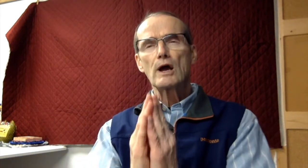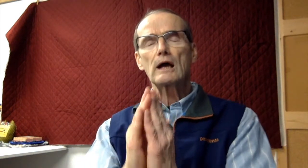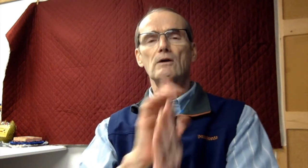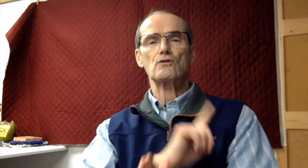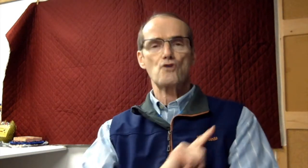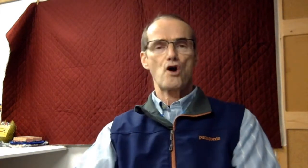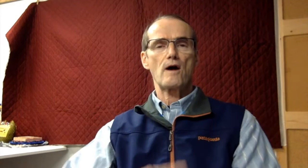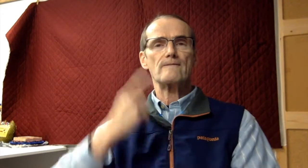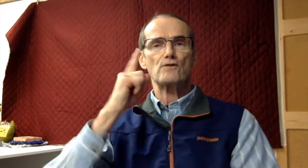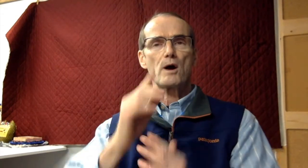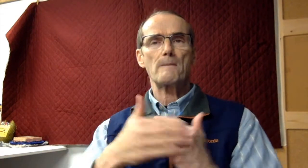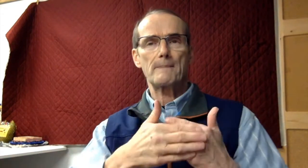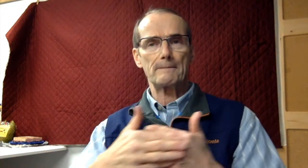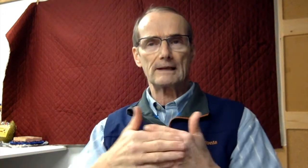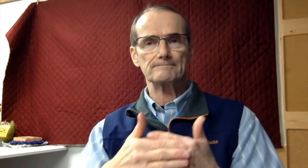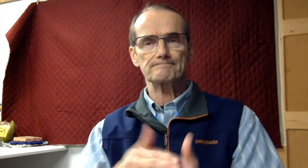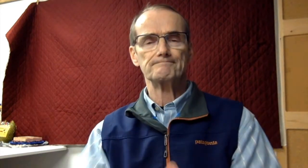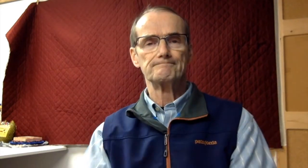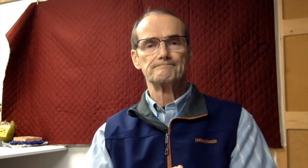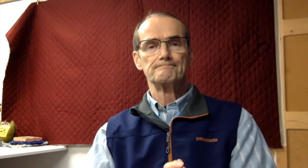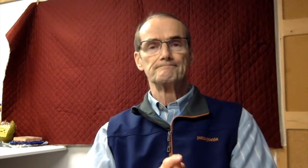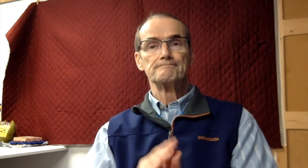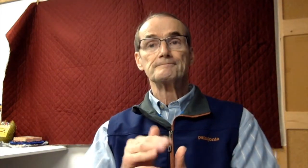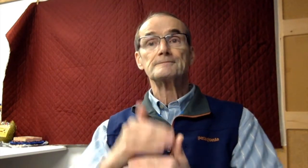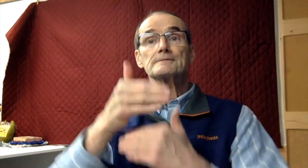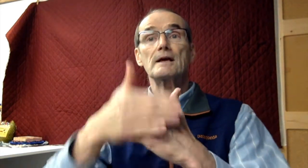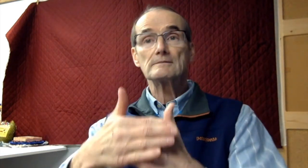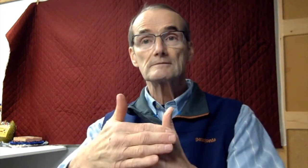since she had asked the Lord for him.